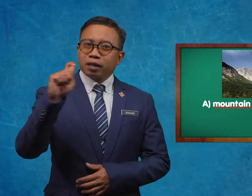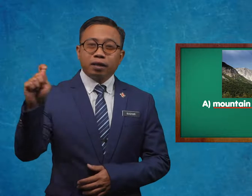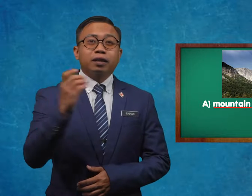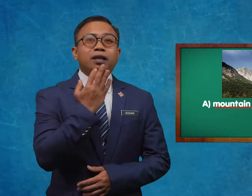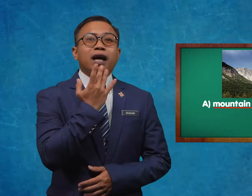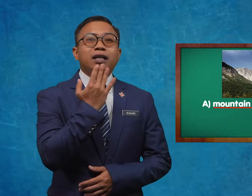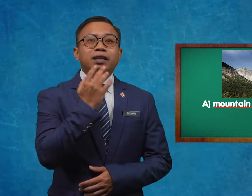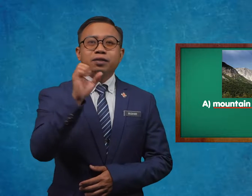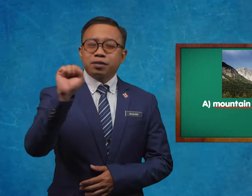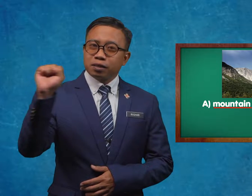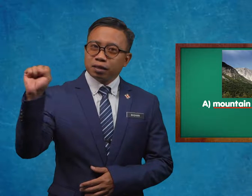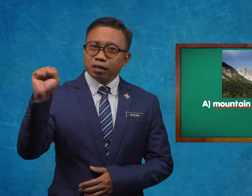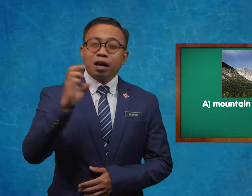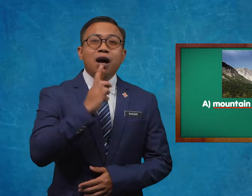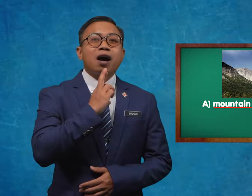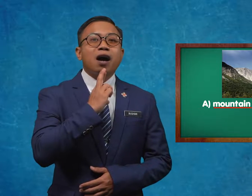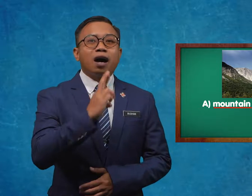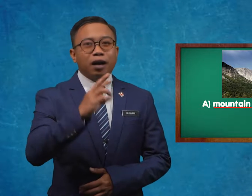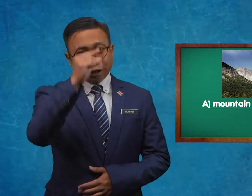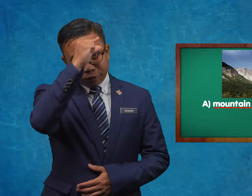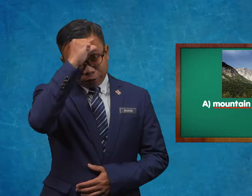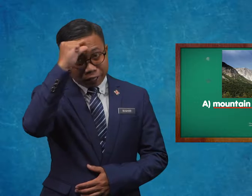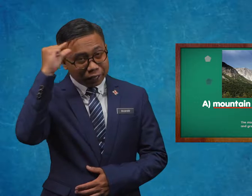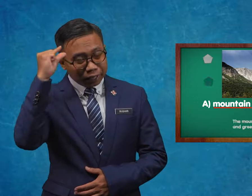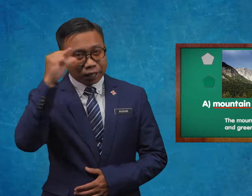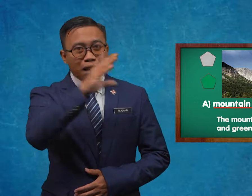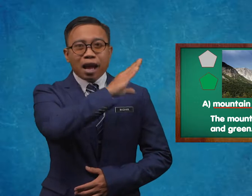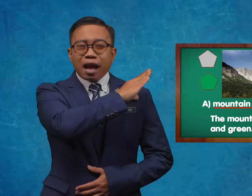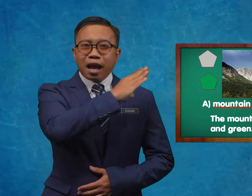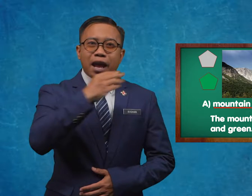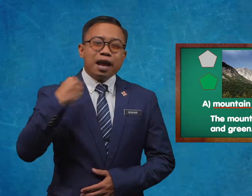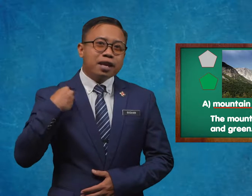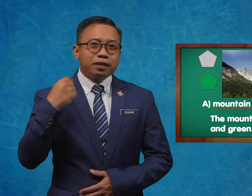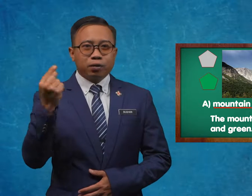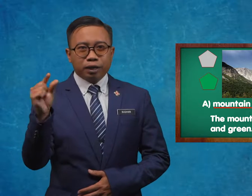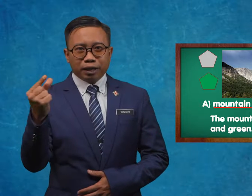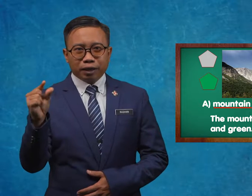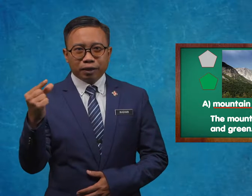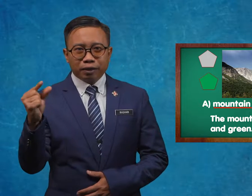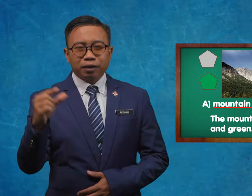The colors are gray and green.